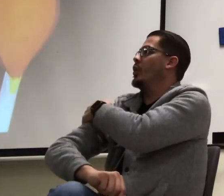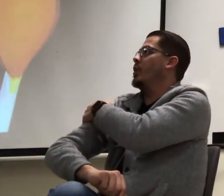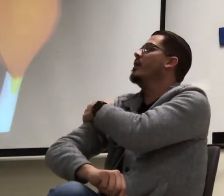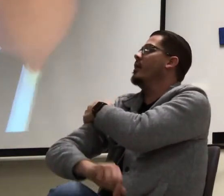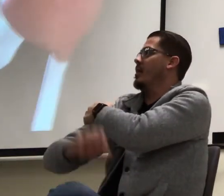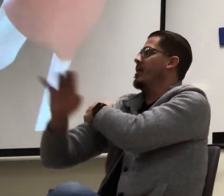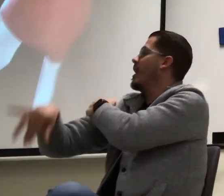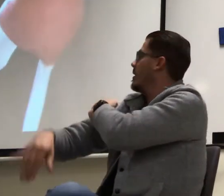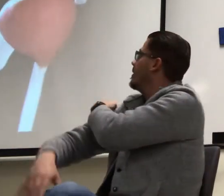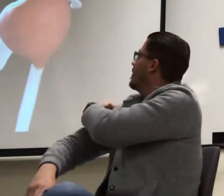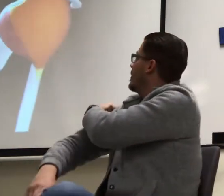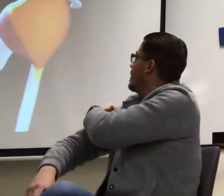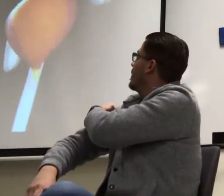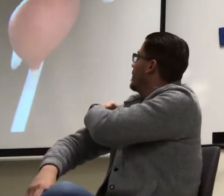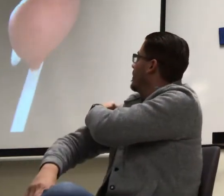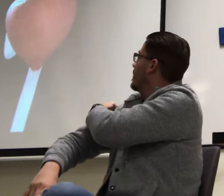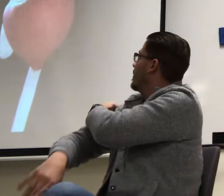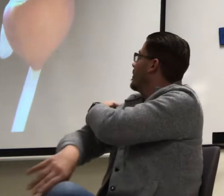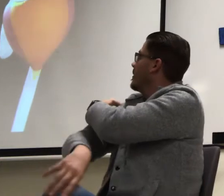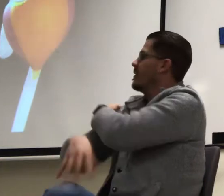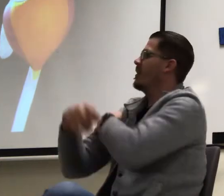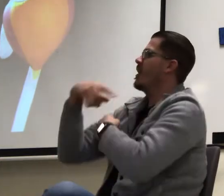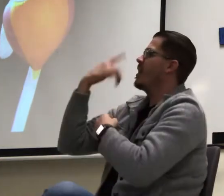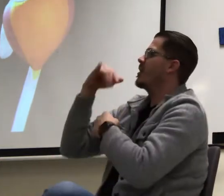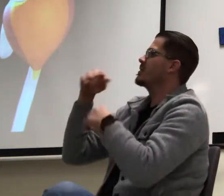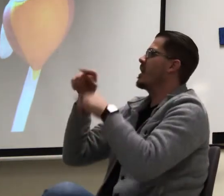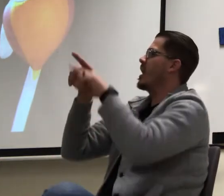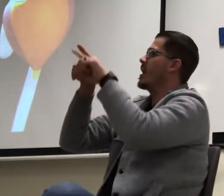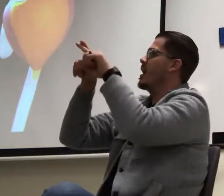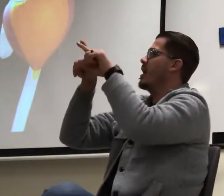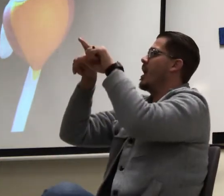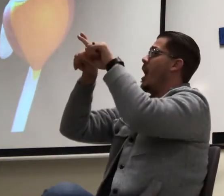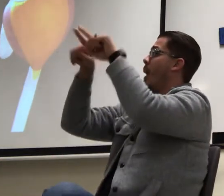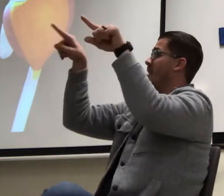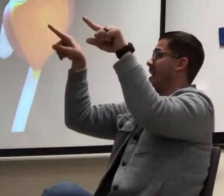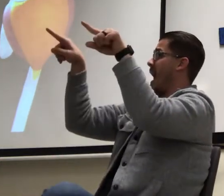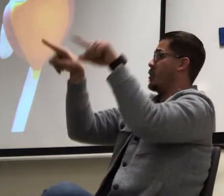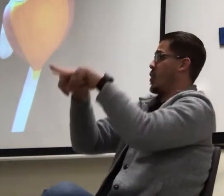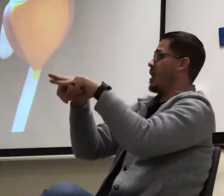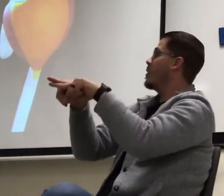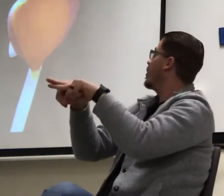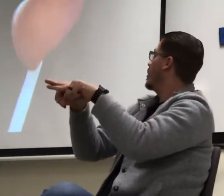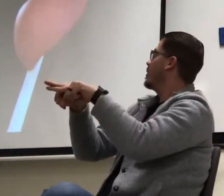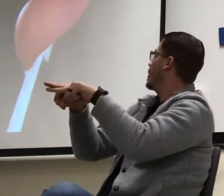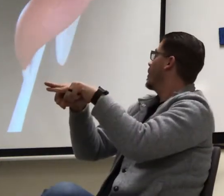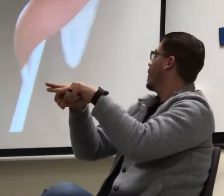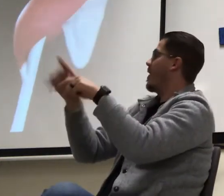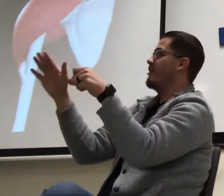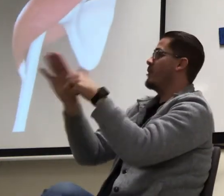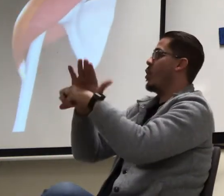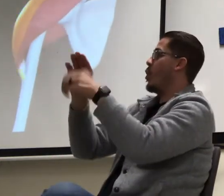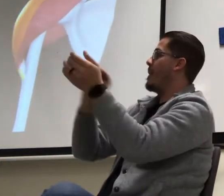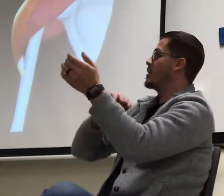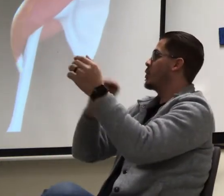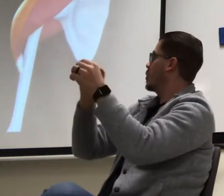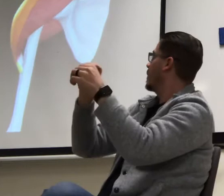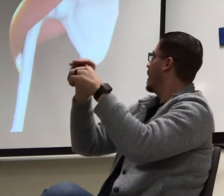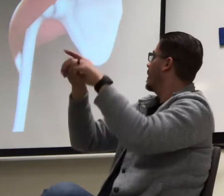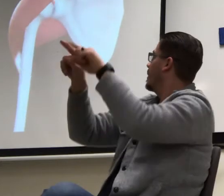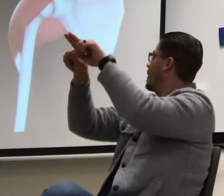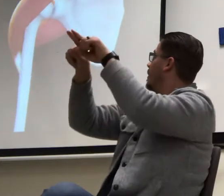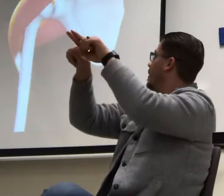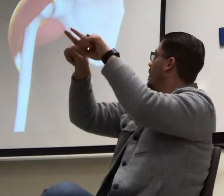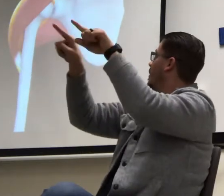So when you look at the muscle as a whole, it looks kind of like from the side an upside down triangle. And it's going all the way down and